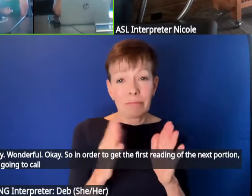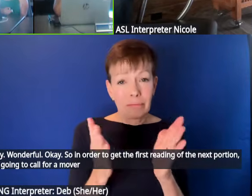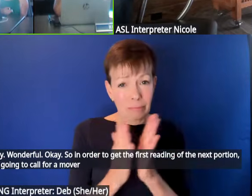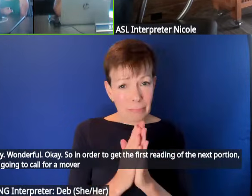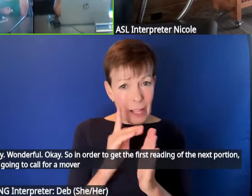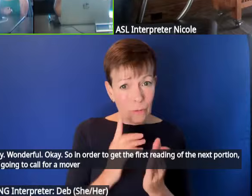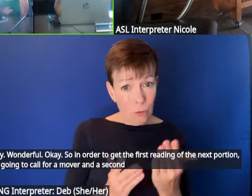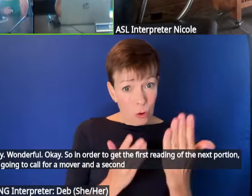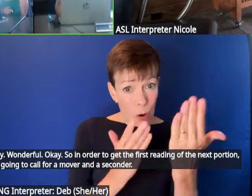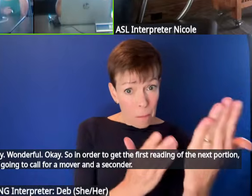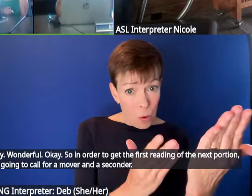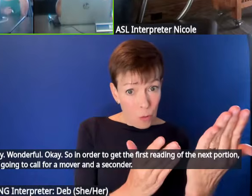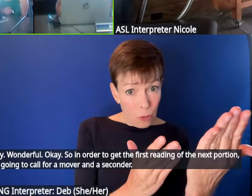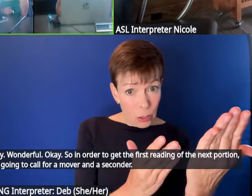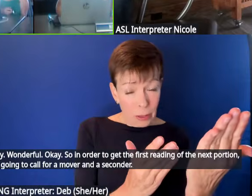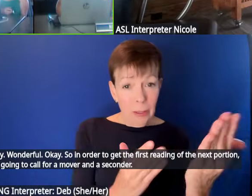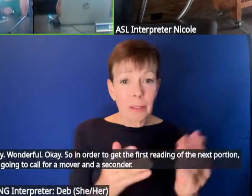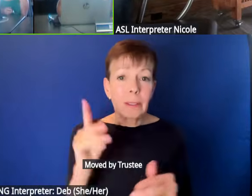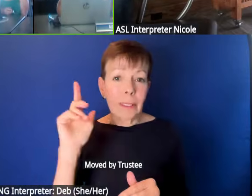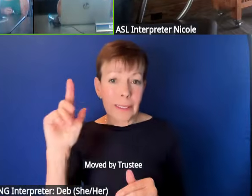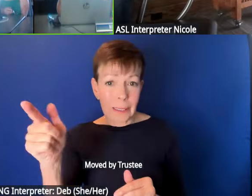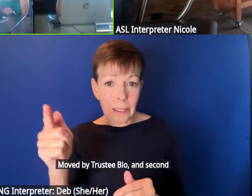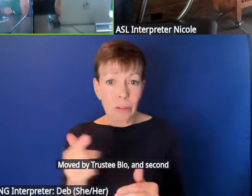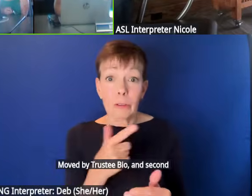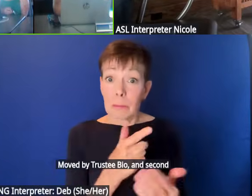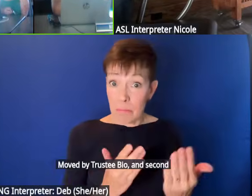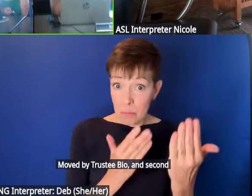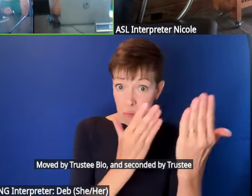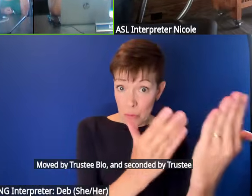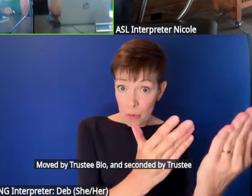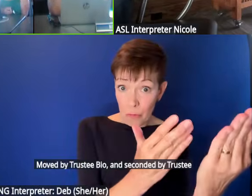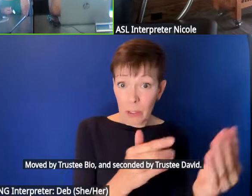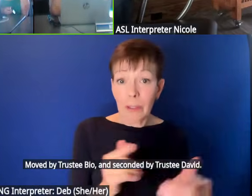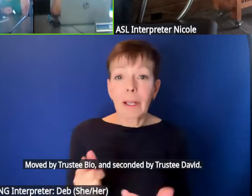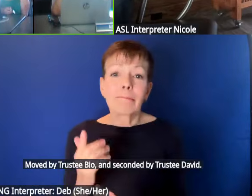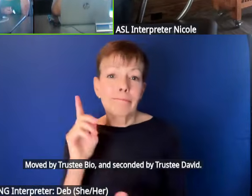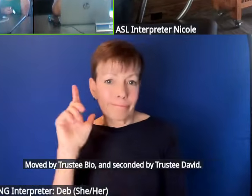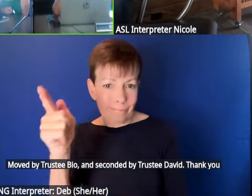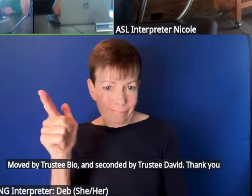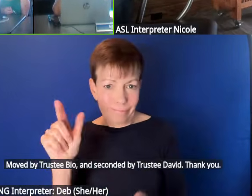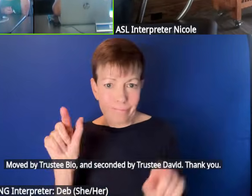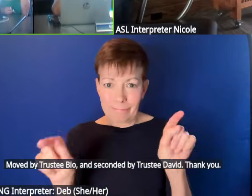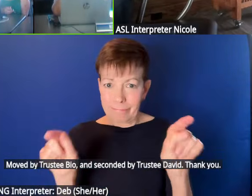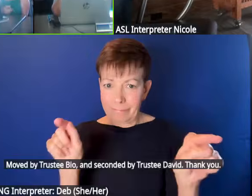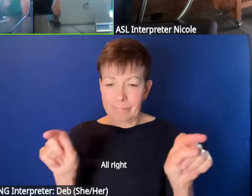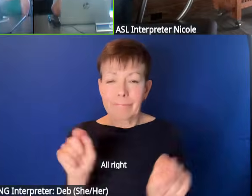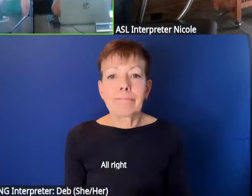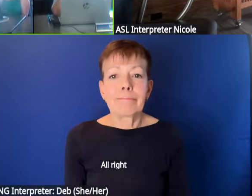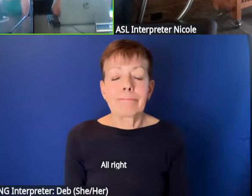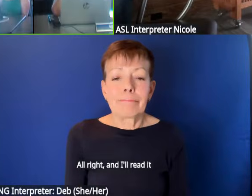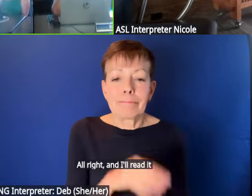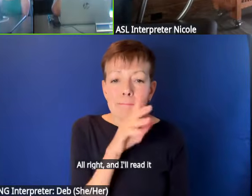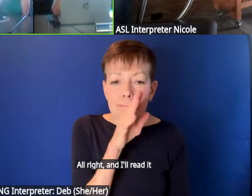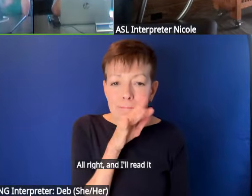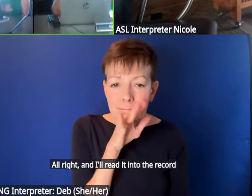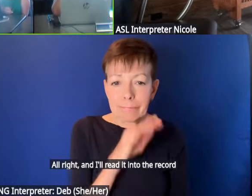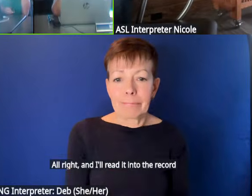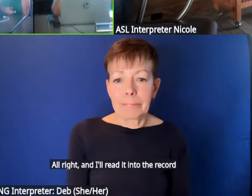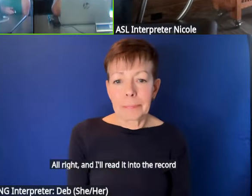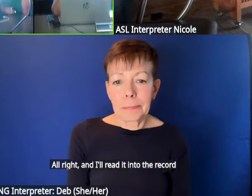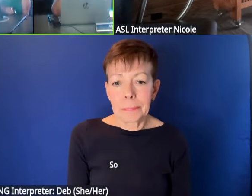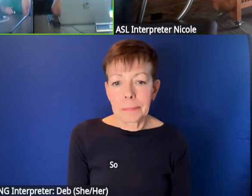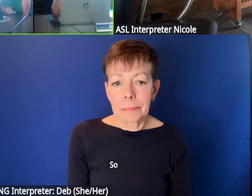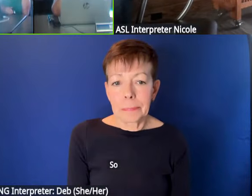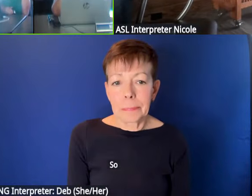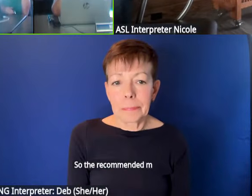seconder. Moved by trustee Bio and seconded by trustee David. Thank you. All right, and I'll read it into the record. So the